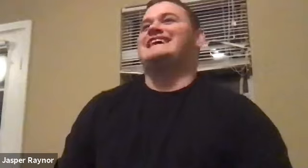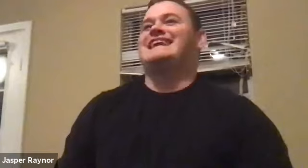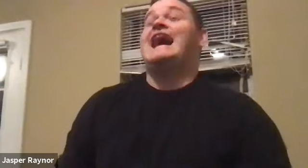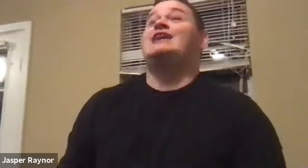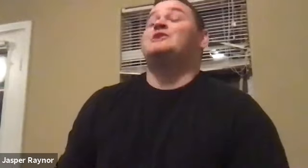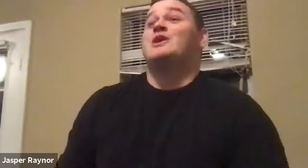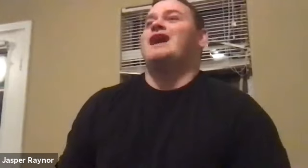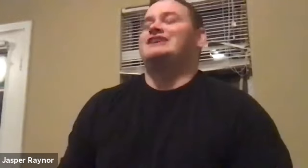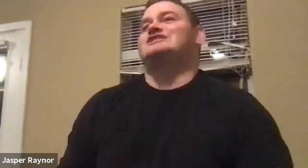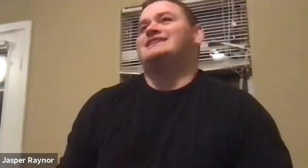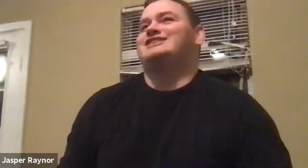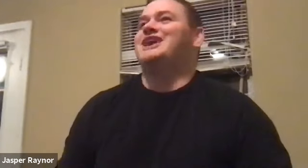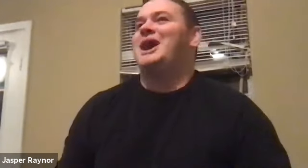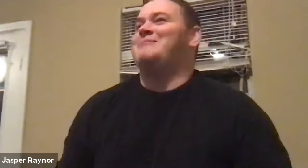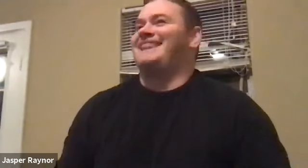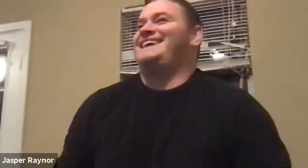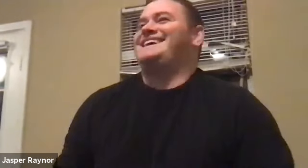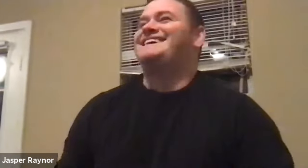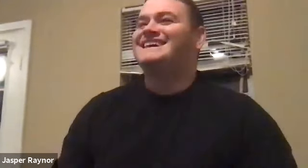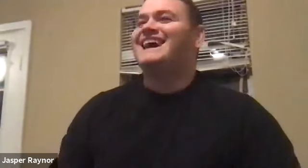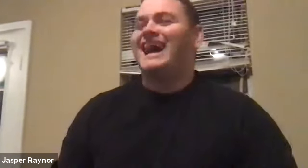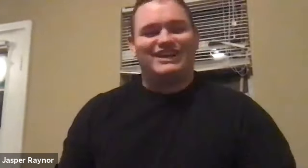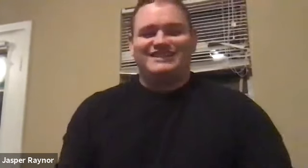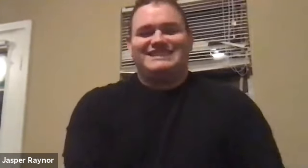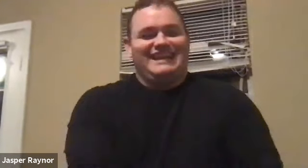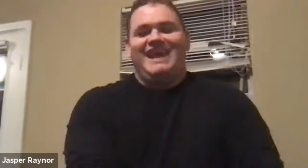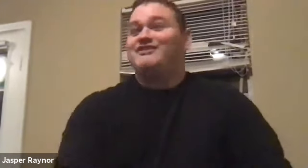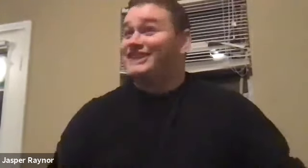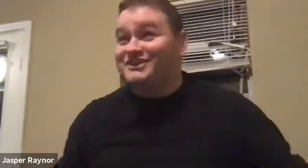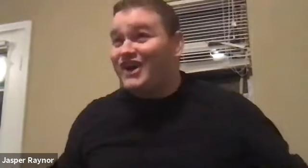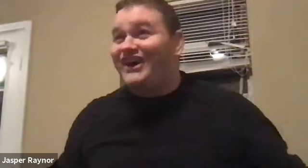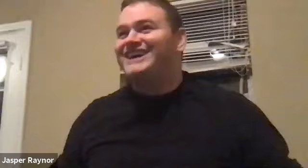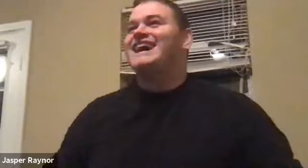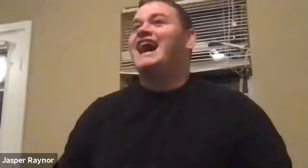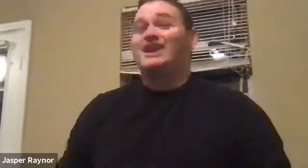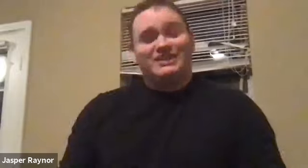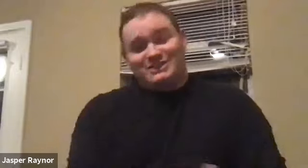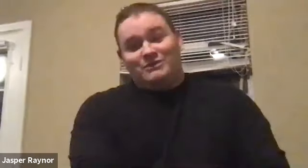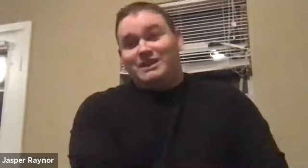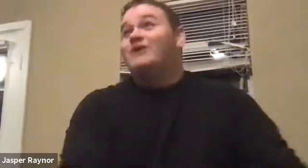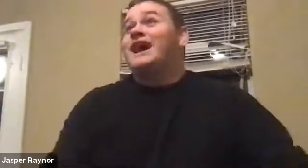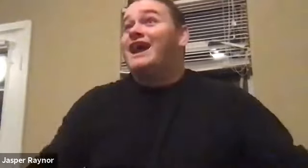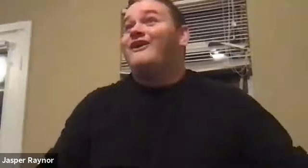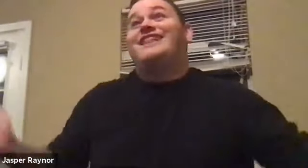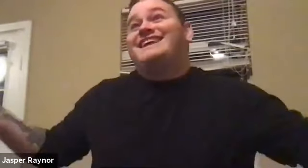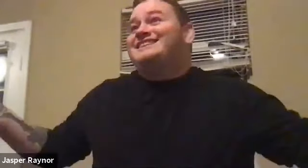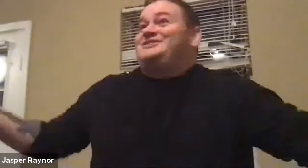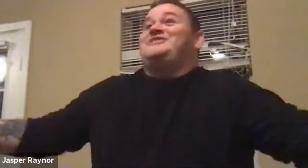understand. Like, how do you know I actually did a good job? Like, I could have said everything wrong. I could have told him to go to hell. You would